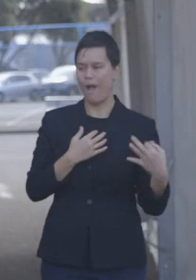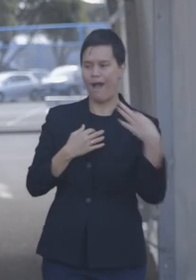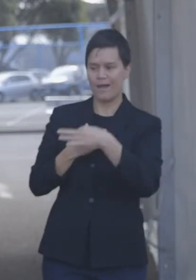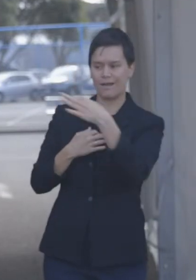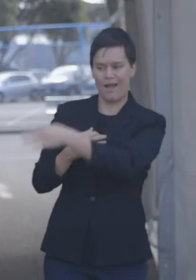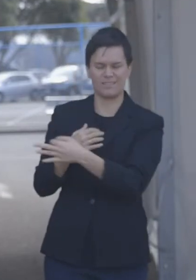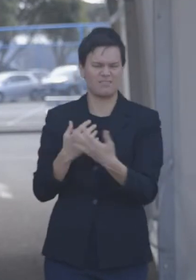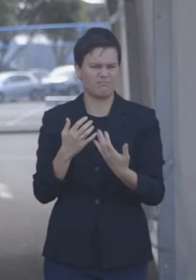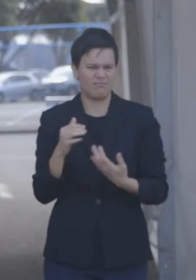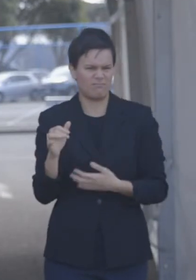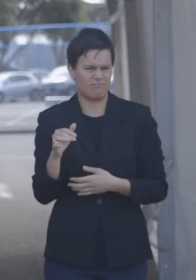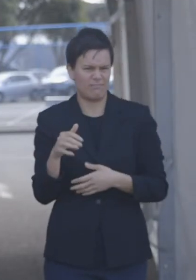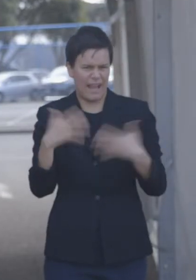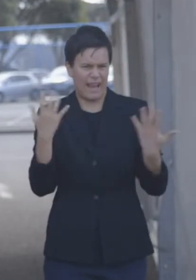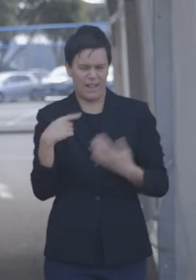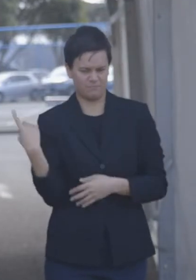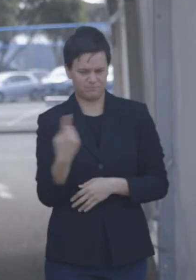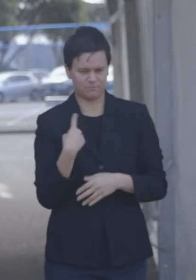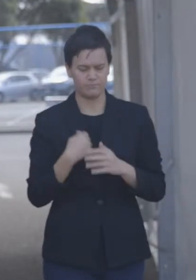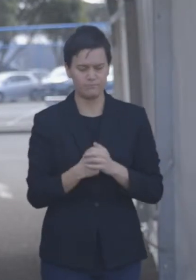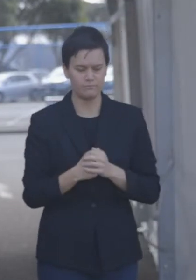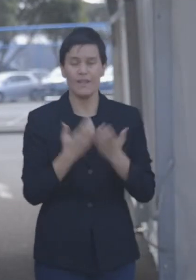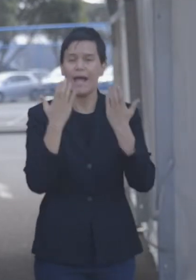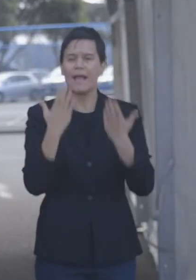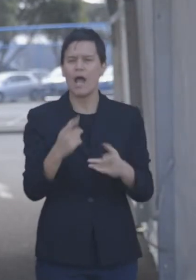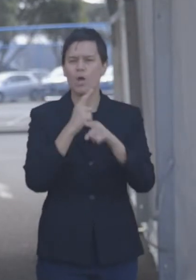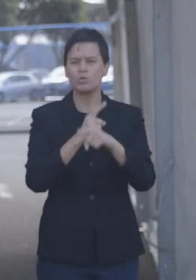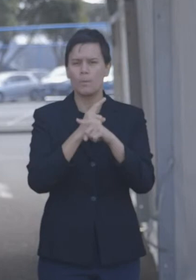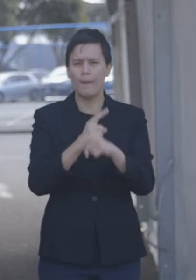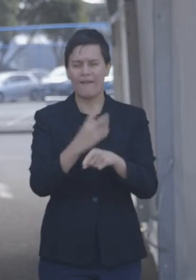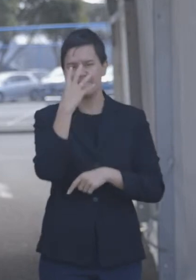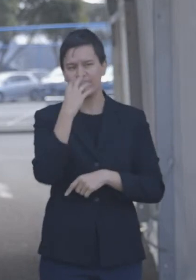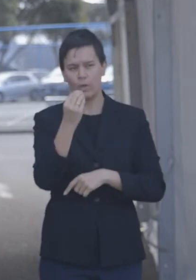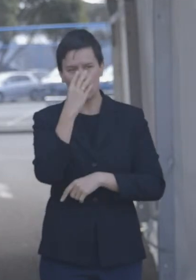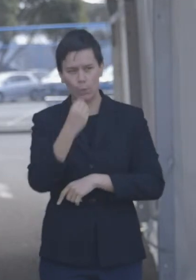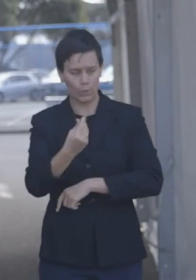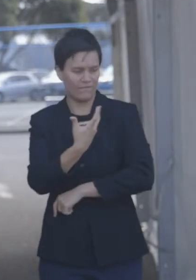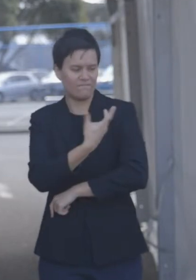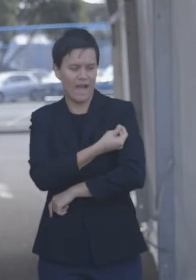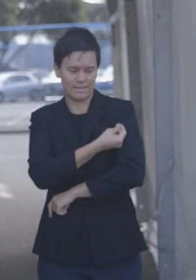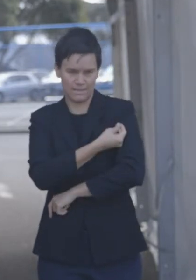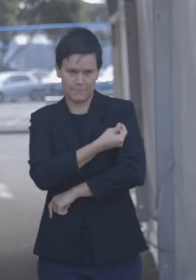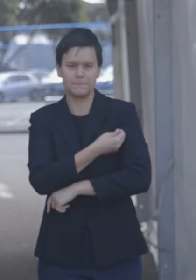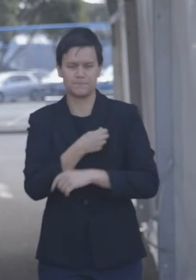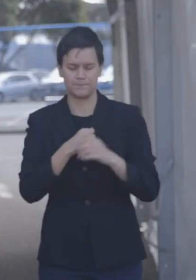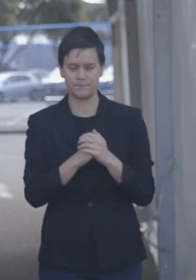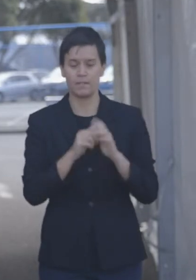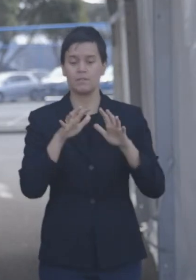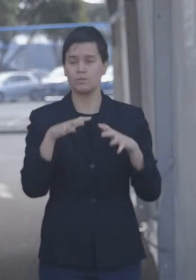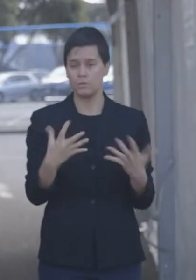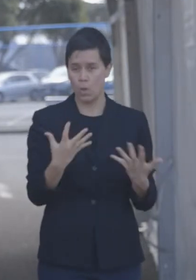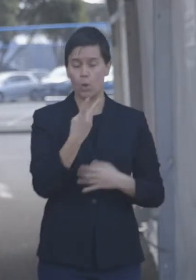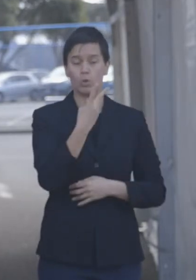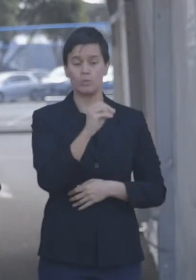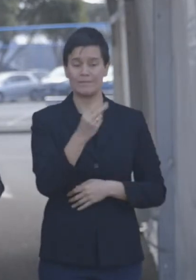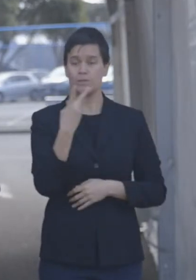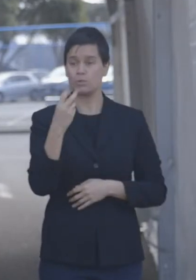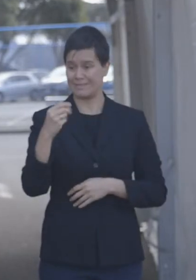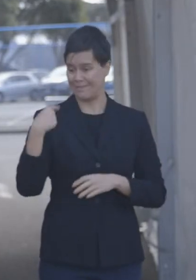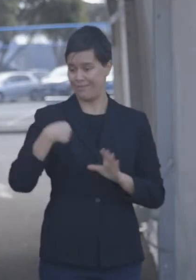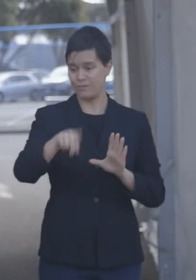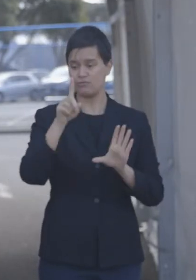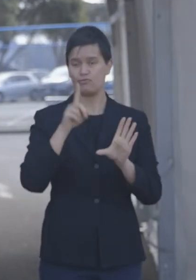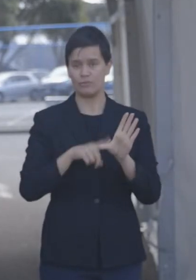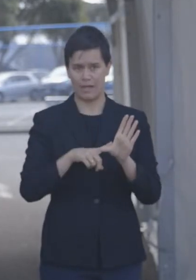flu vaccination campaign. I know there's interest in that at the moment. So during the 2020 campaign this year, we